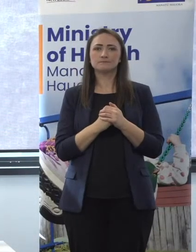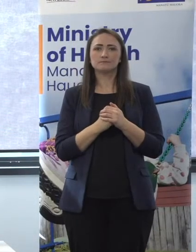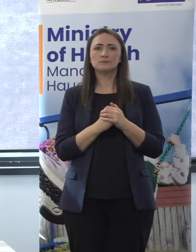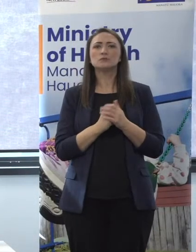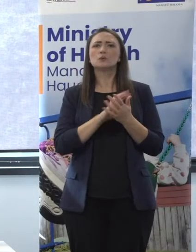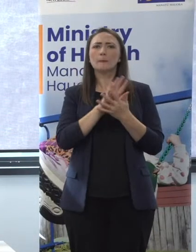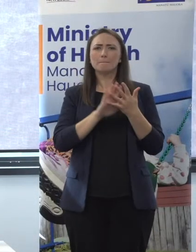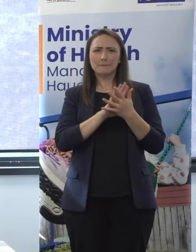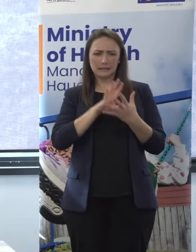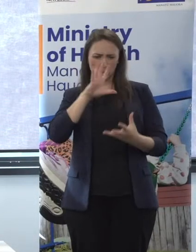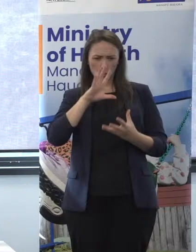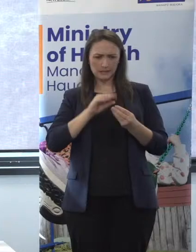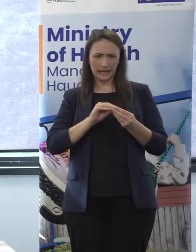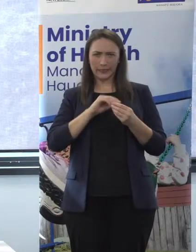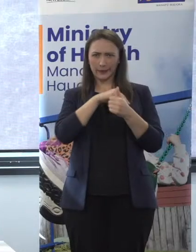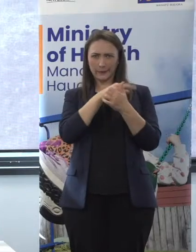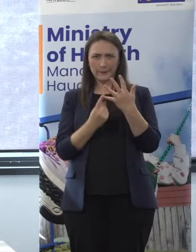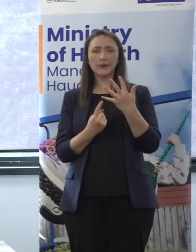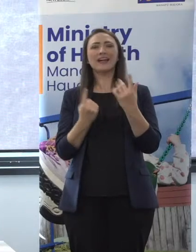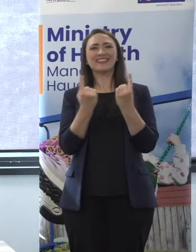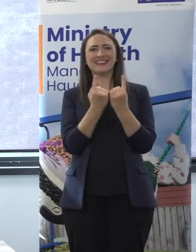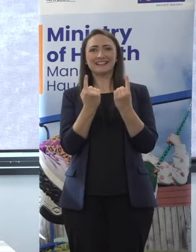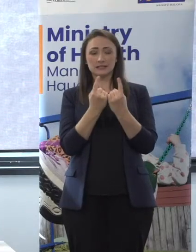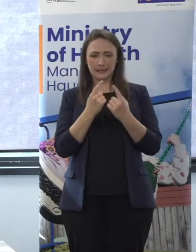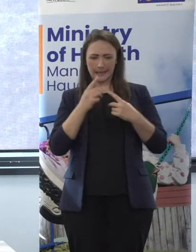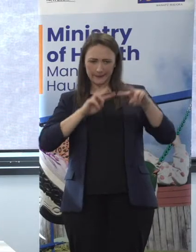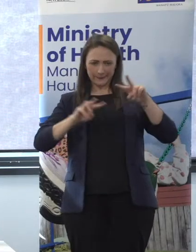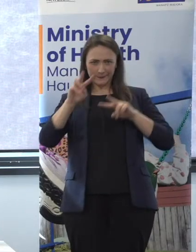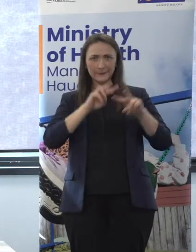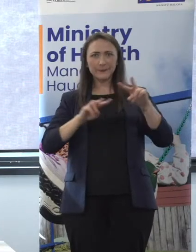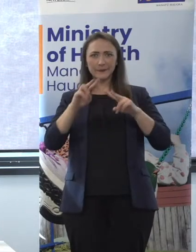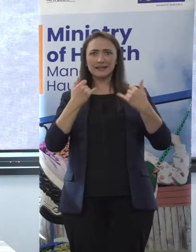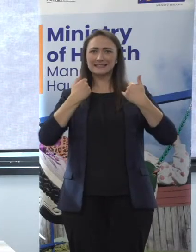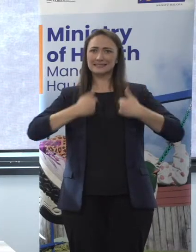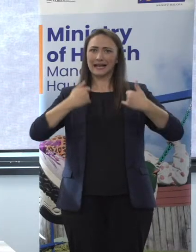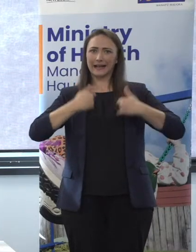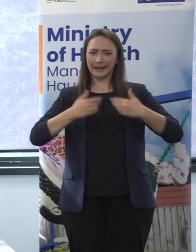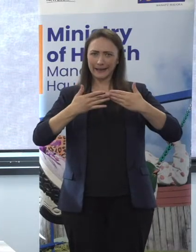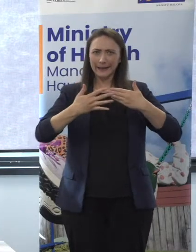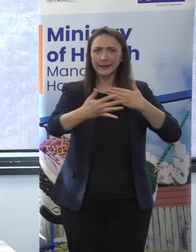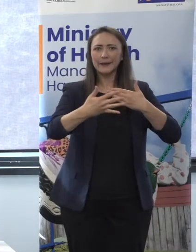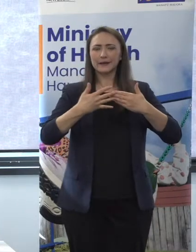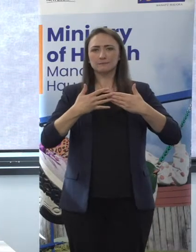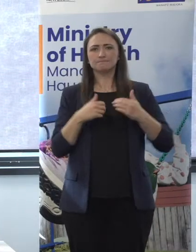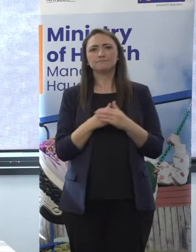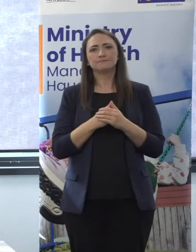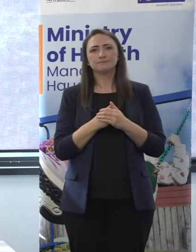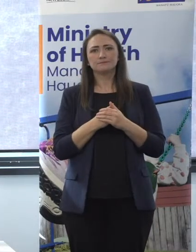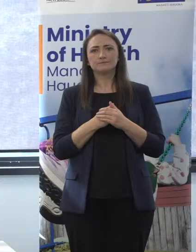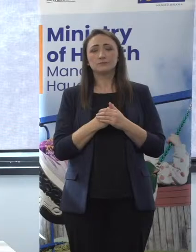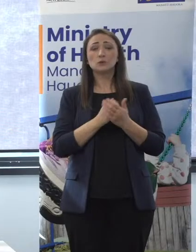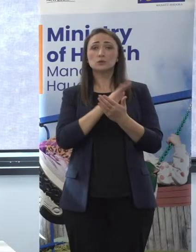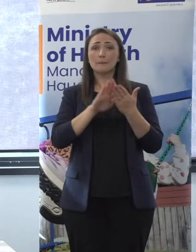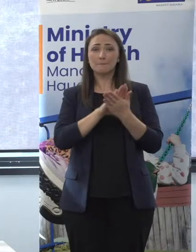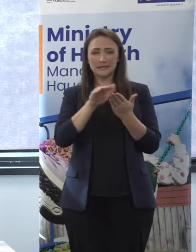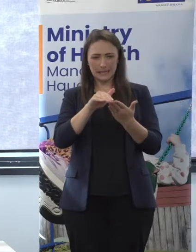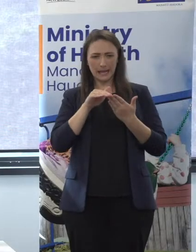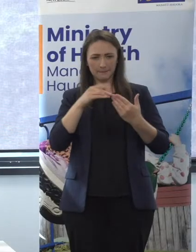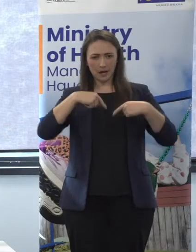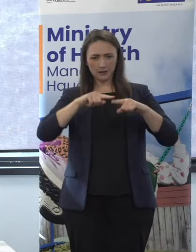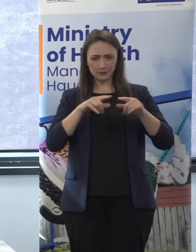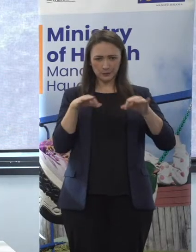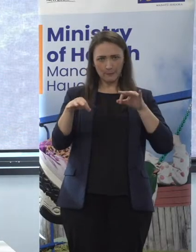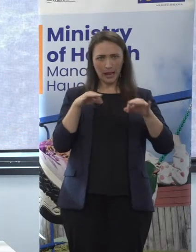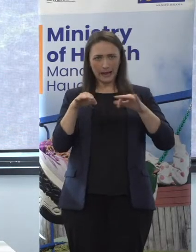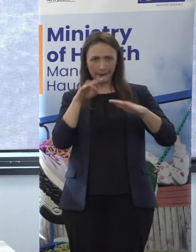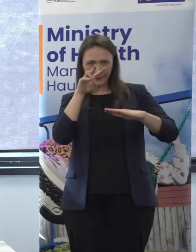of disease. The knowledge gained through surveillance informs our public health decision making, as well as helping with the management of